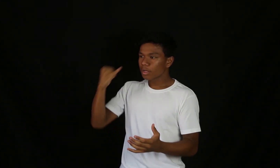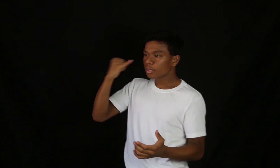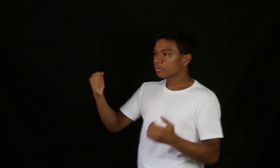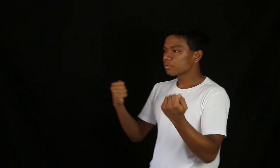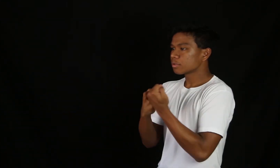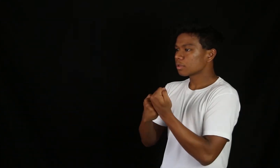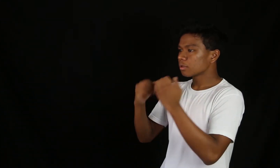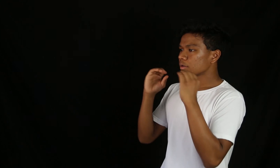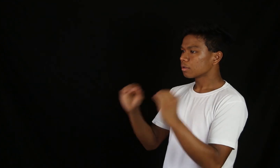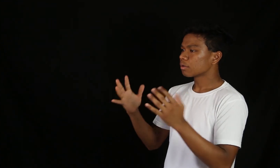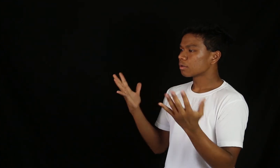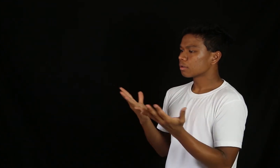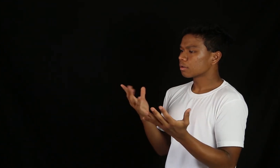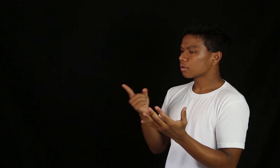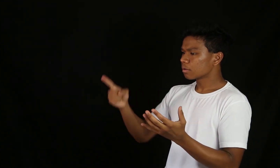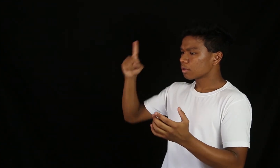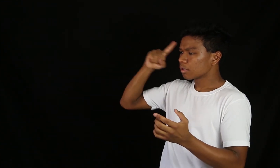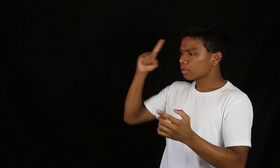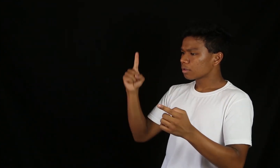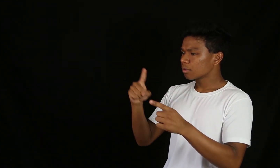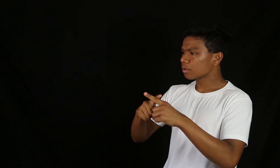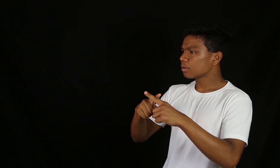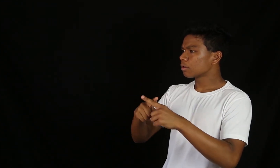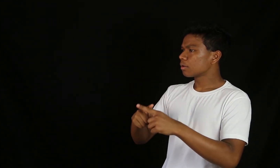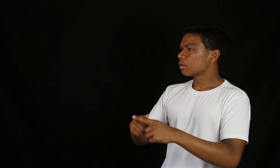for? If you stand for nothing, Burr, what'll you fall for?